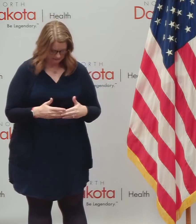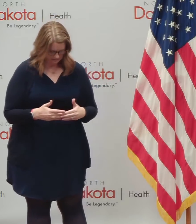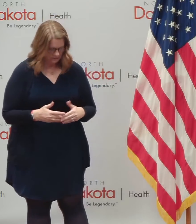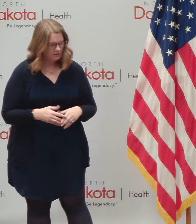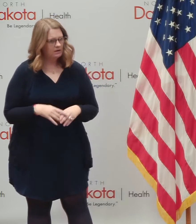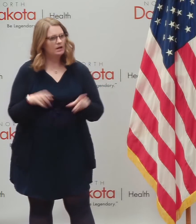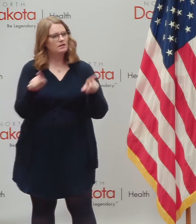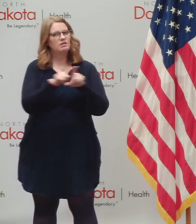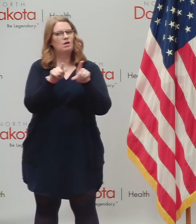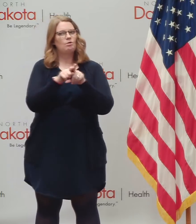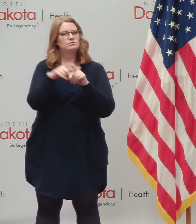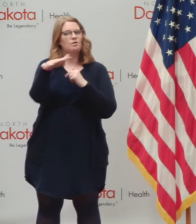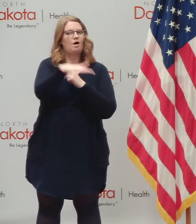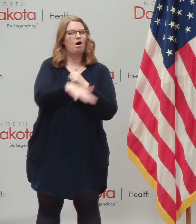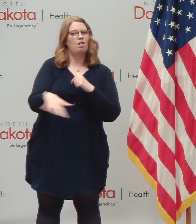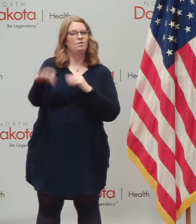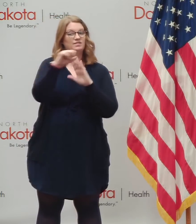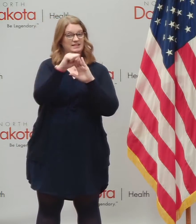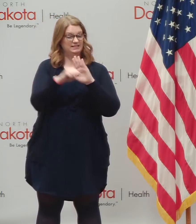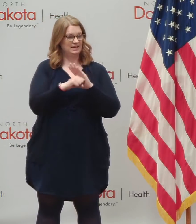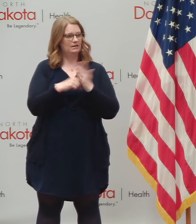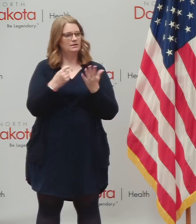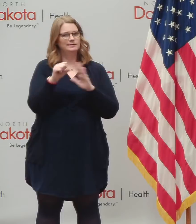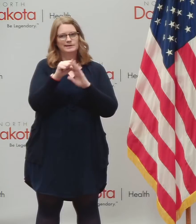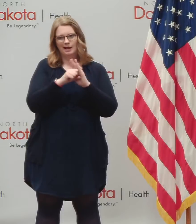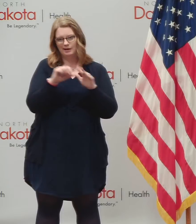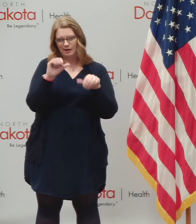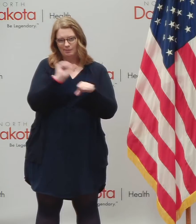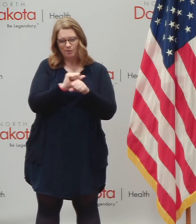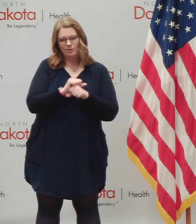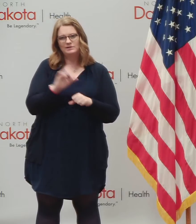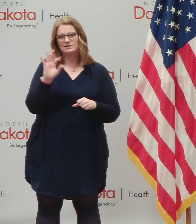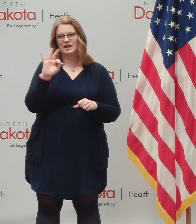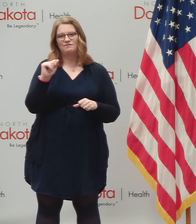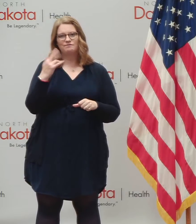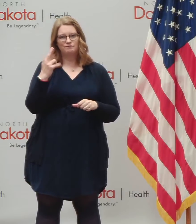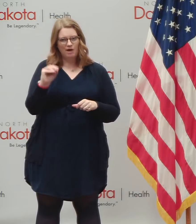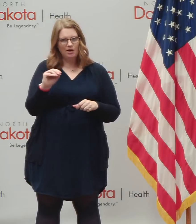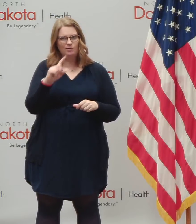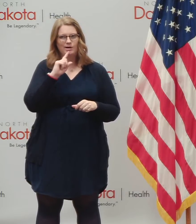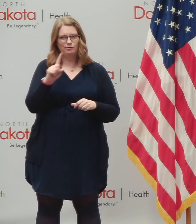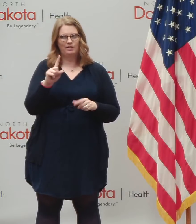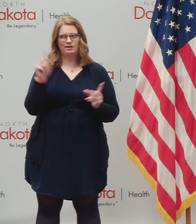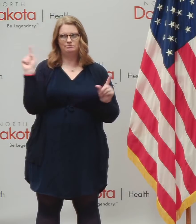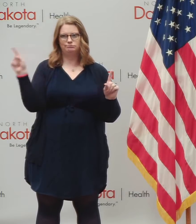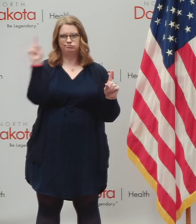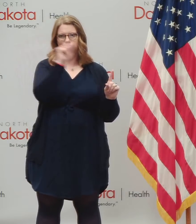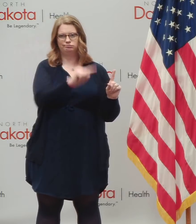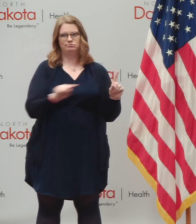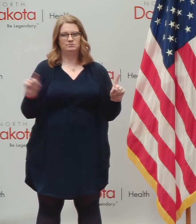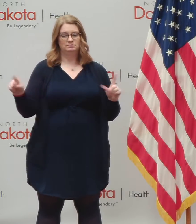also did it statewide because we've got state employees in Fargo and we've got state employees in cities all over the state. We basically said, hey, we support